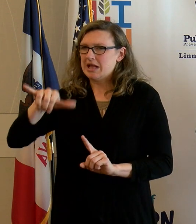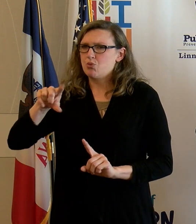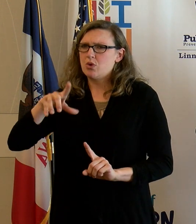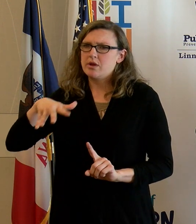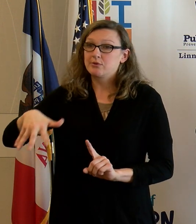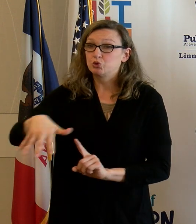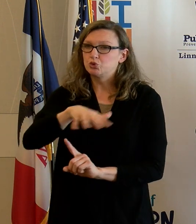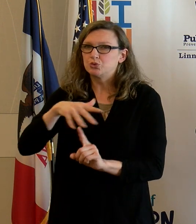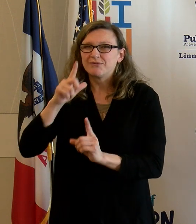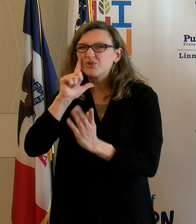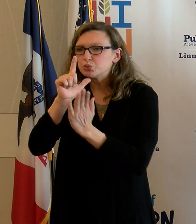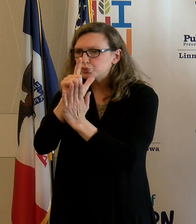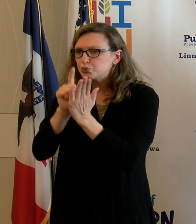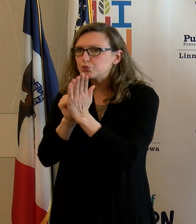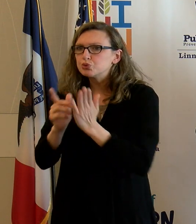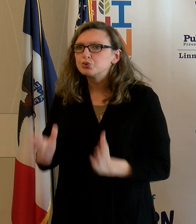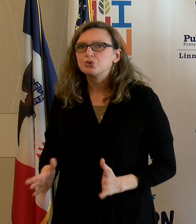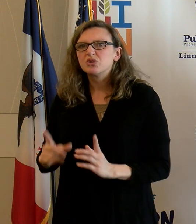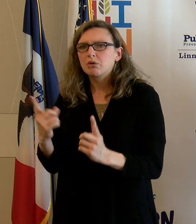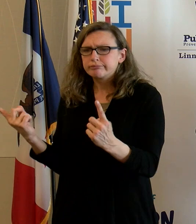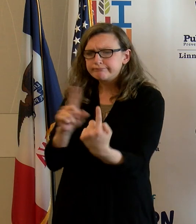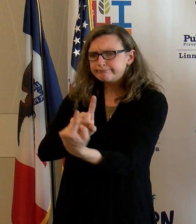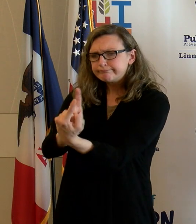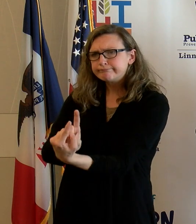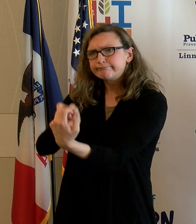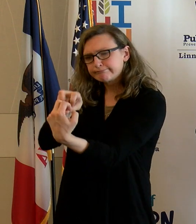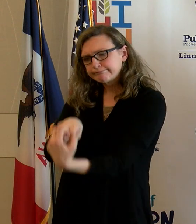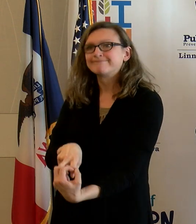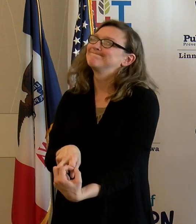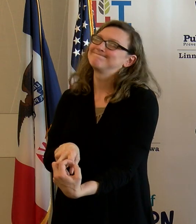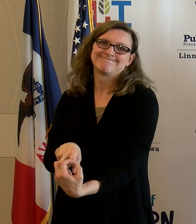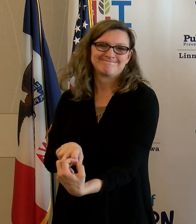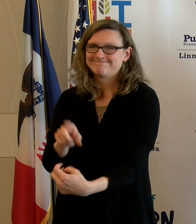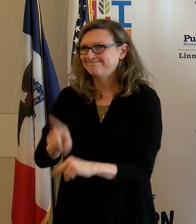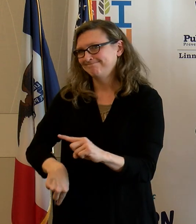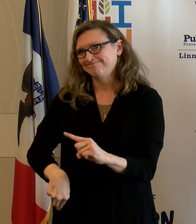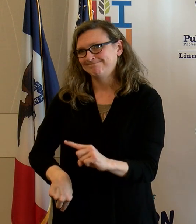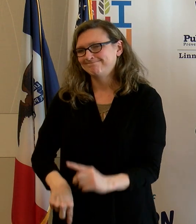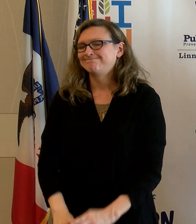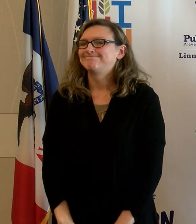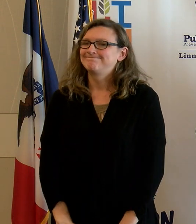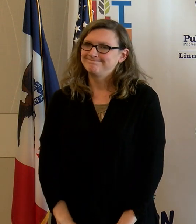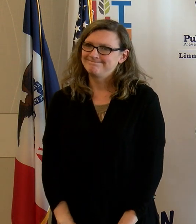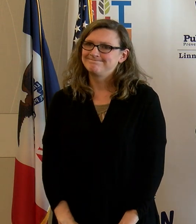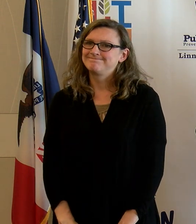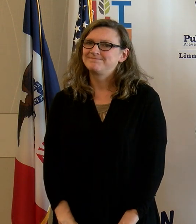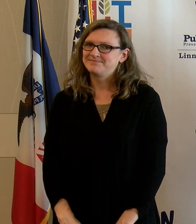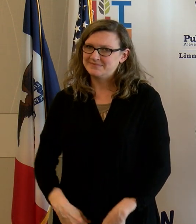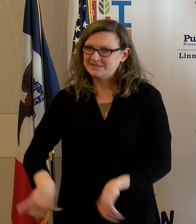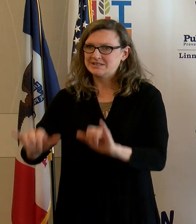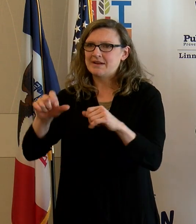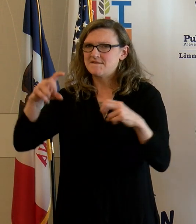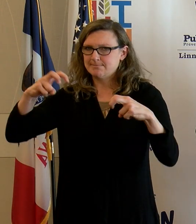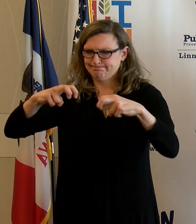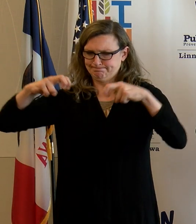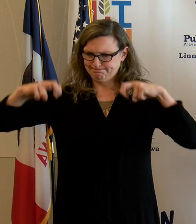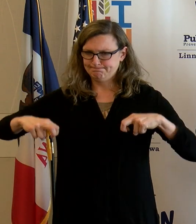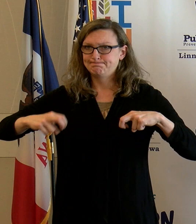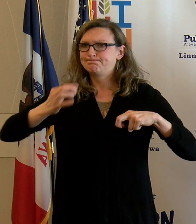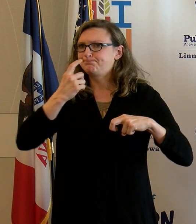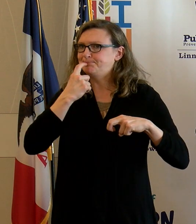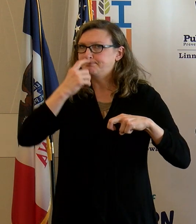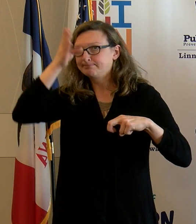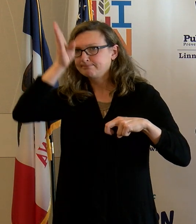clients. Attorneys are no longer meeting face-to-face with the clients, they're meeting through the glass through visitation. So we had to cancel inmate visitation to allow